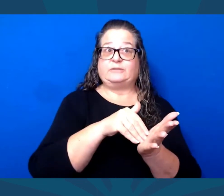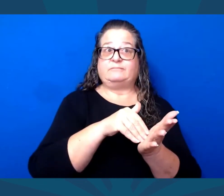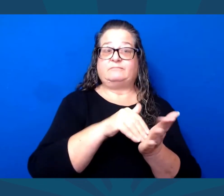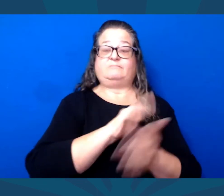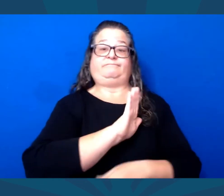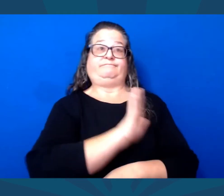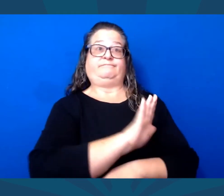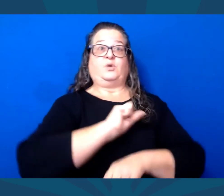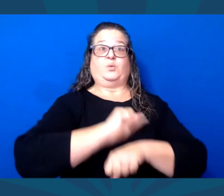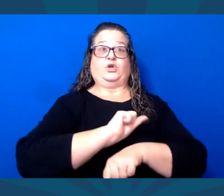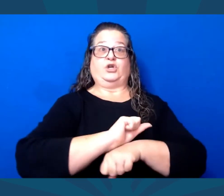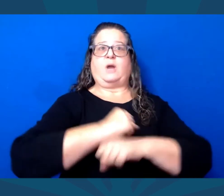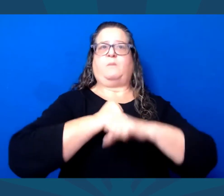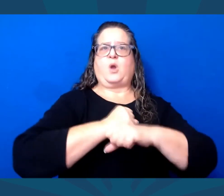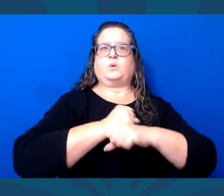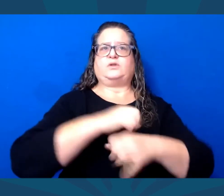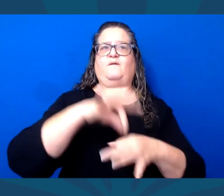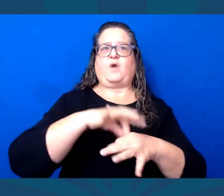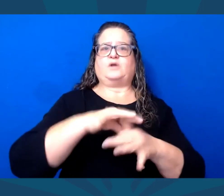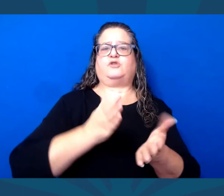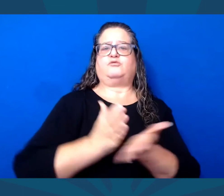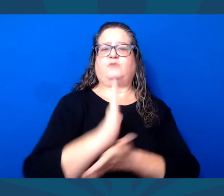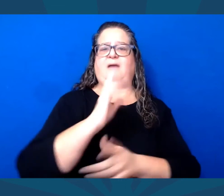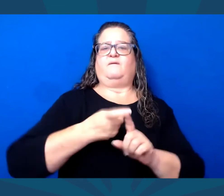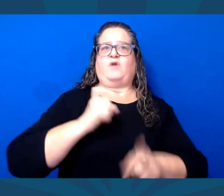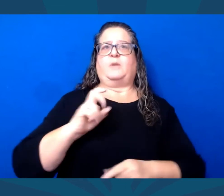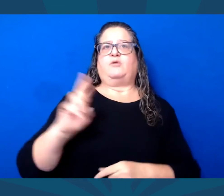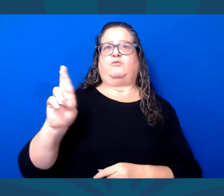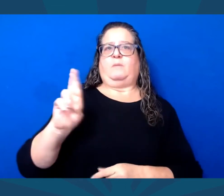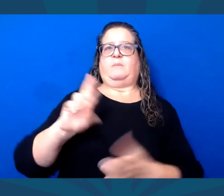rights from Republican attacks.